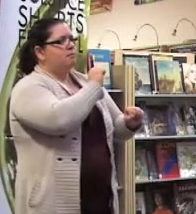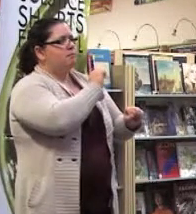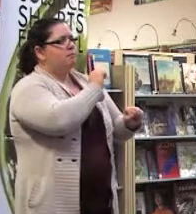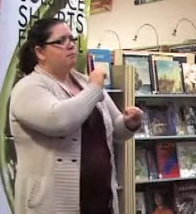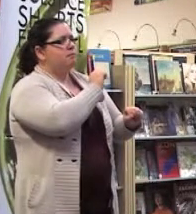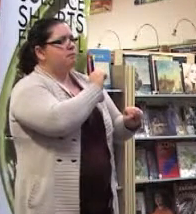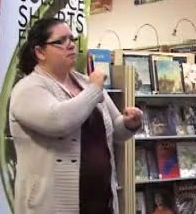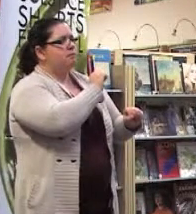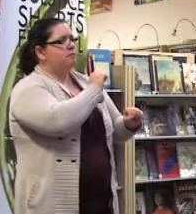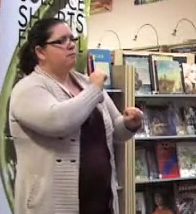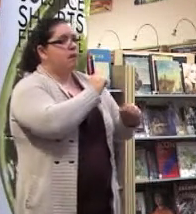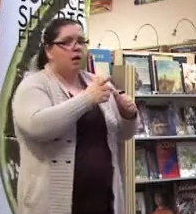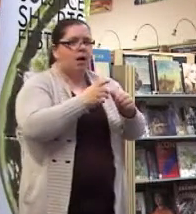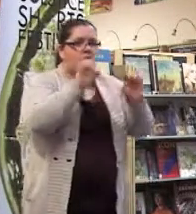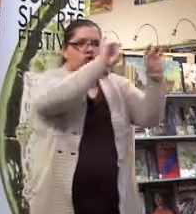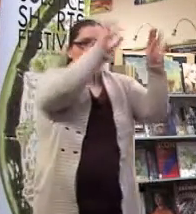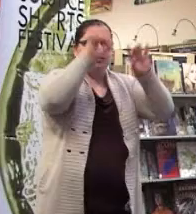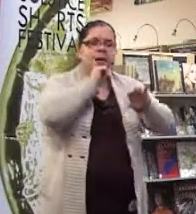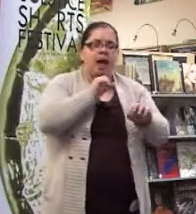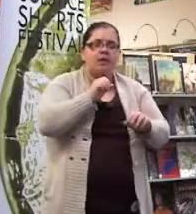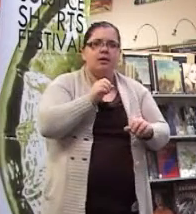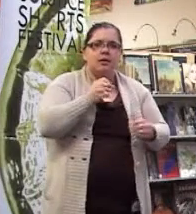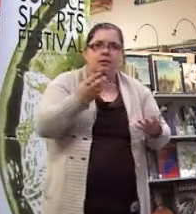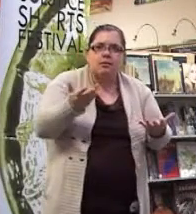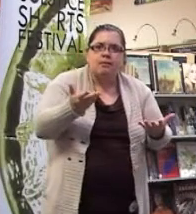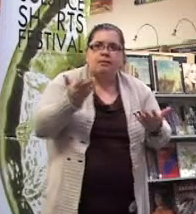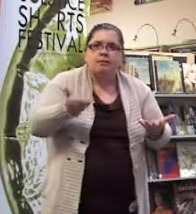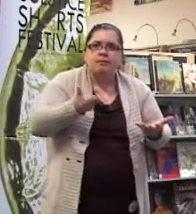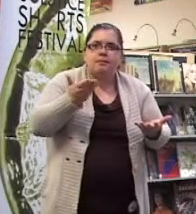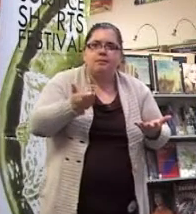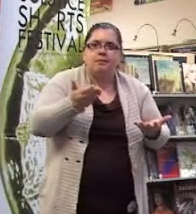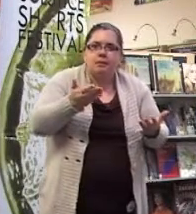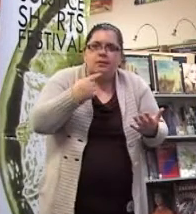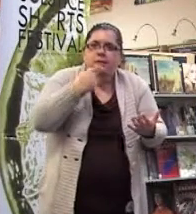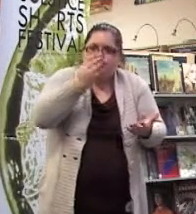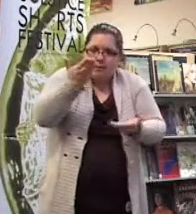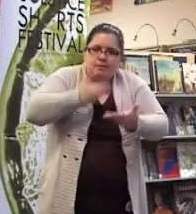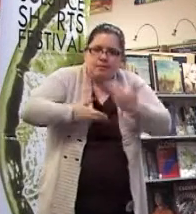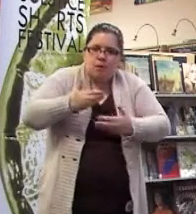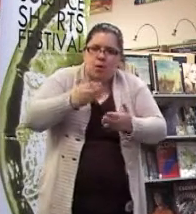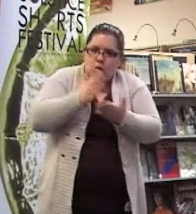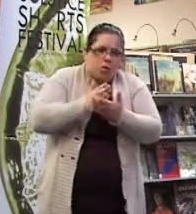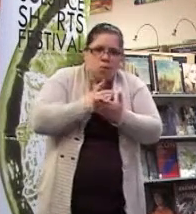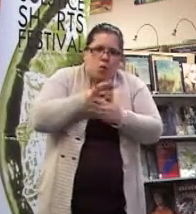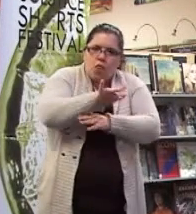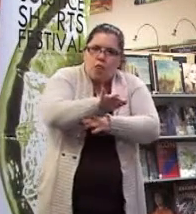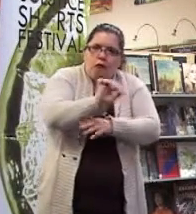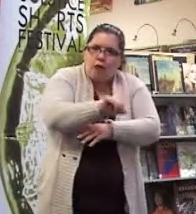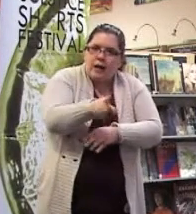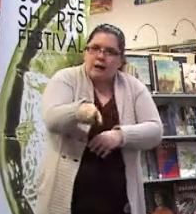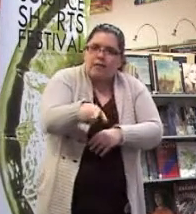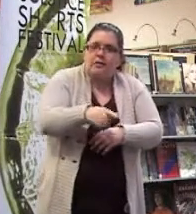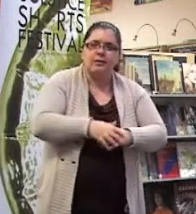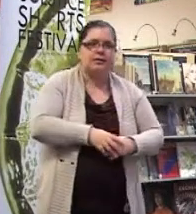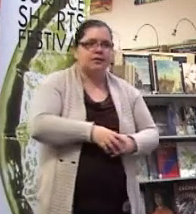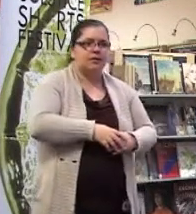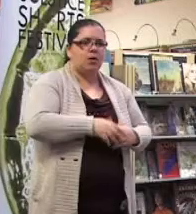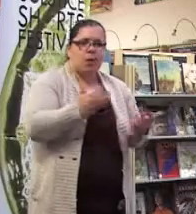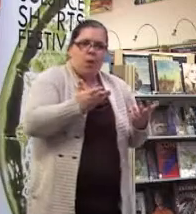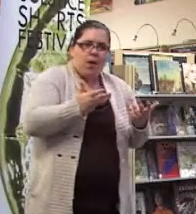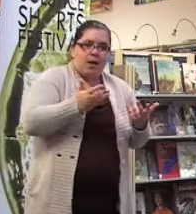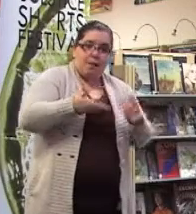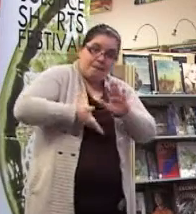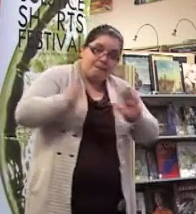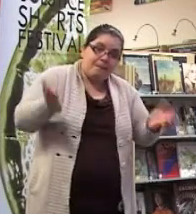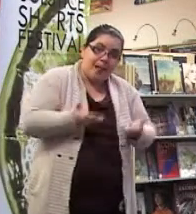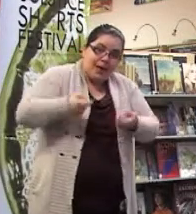which Ashish holds his breath. Juana laughs. Hey, Prem, just tell me the truth. You weren't even there, she giggles. Let me guess where you were,